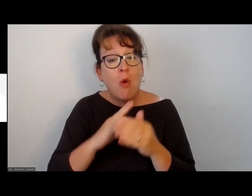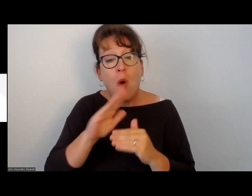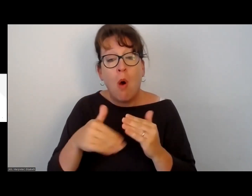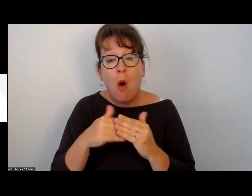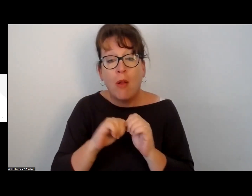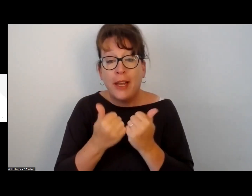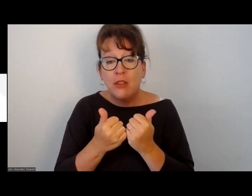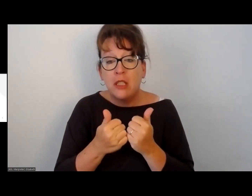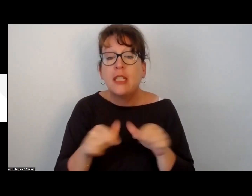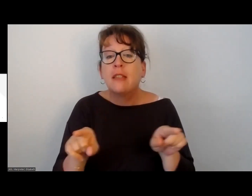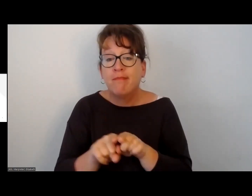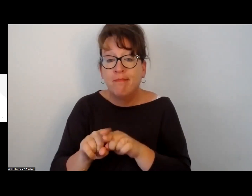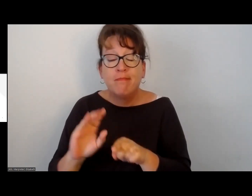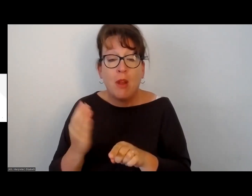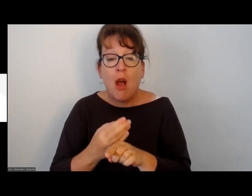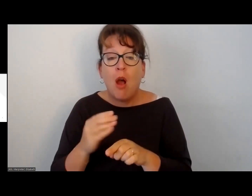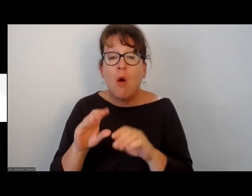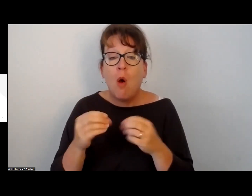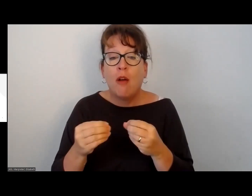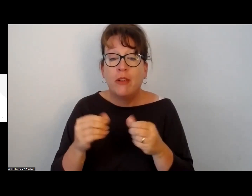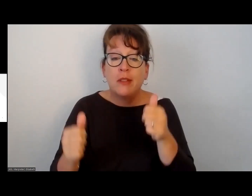under EEA.